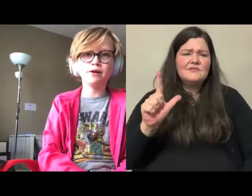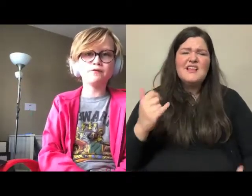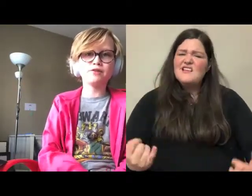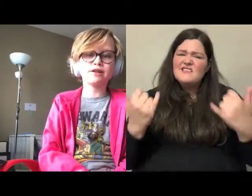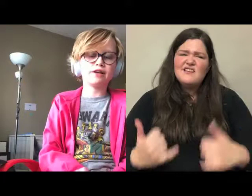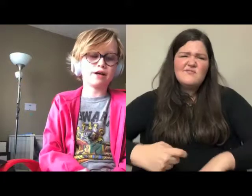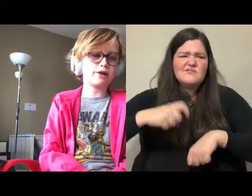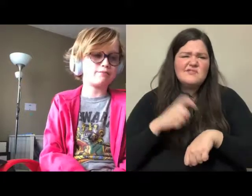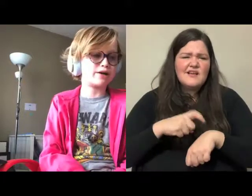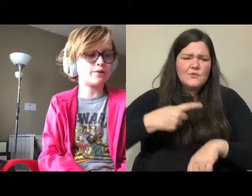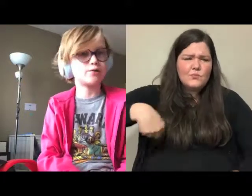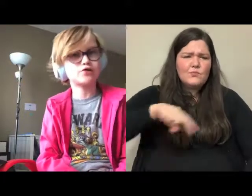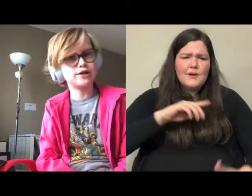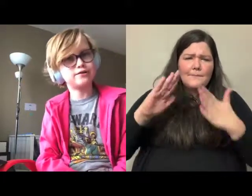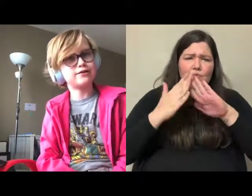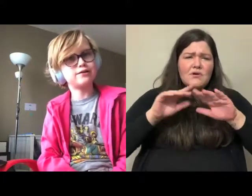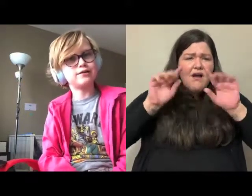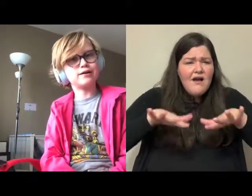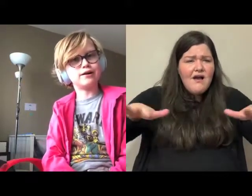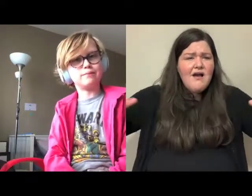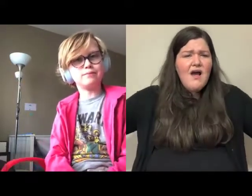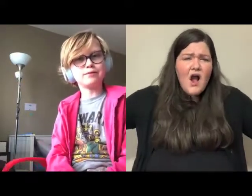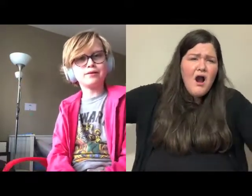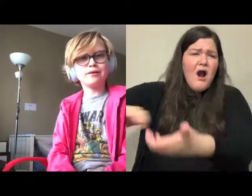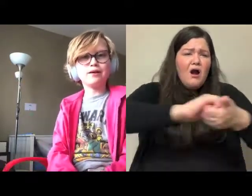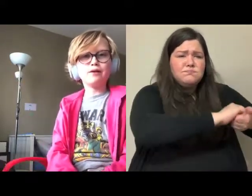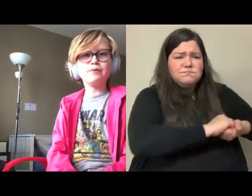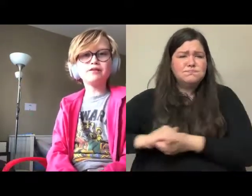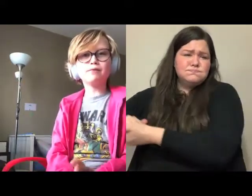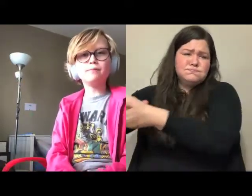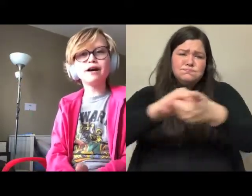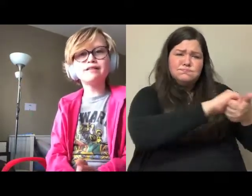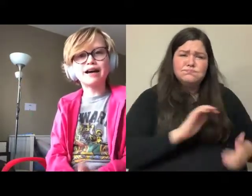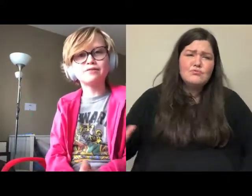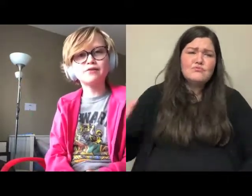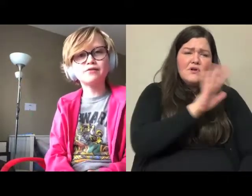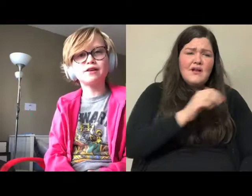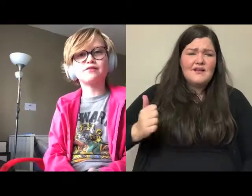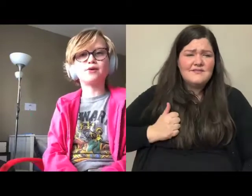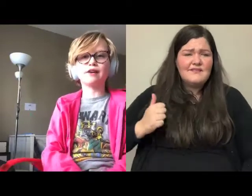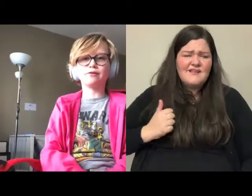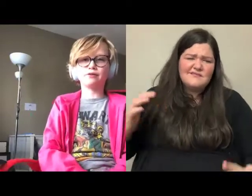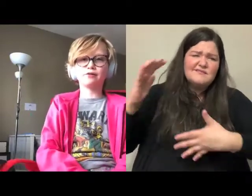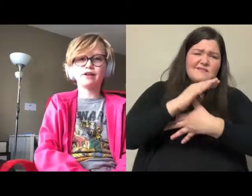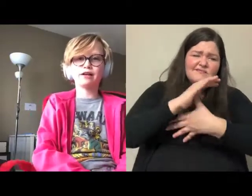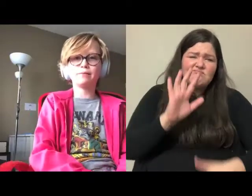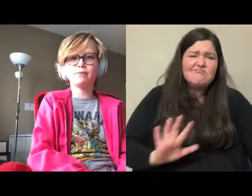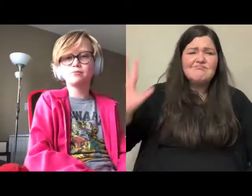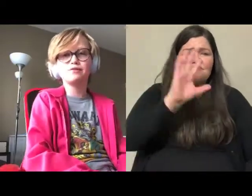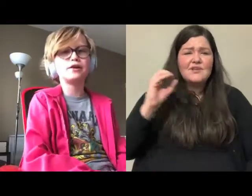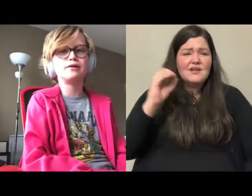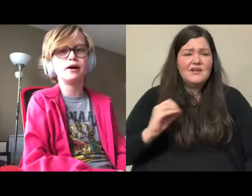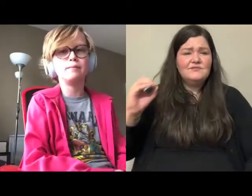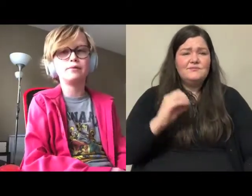to get the County of Brent to endorse a Green New Deal. We need to mobilize activists in small towns across Canada, but